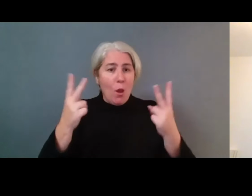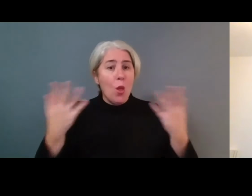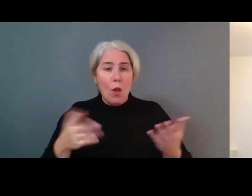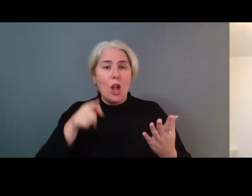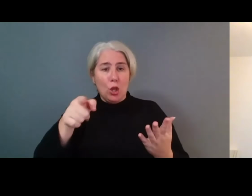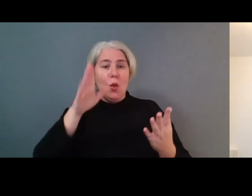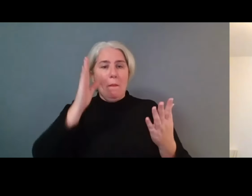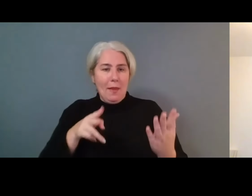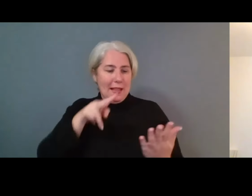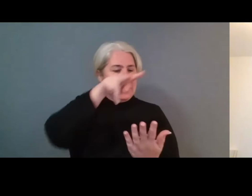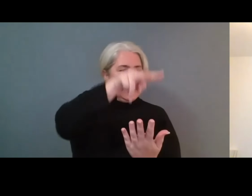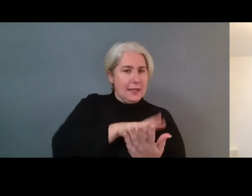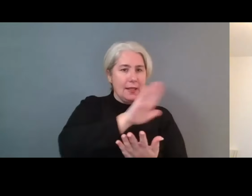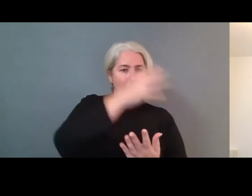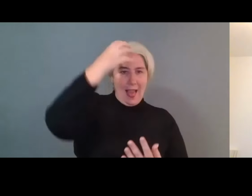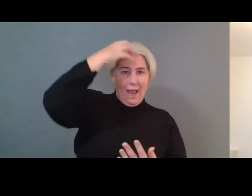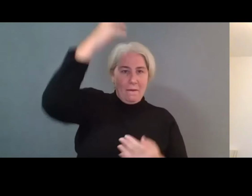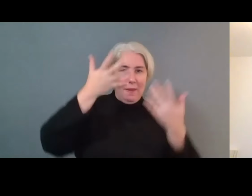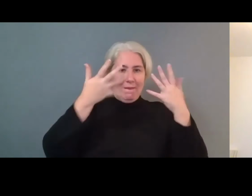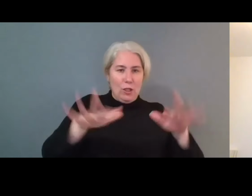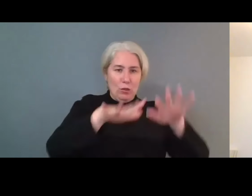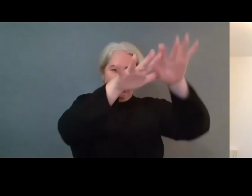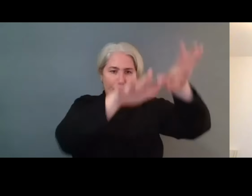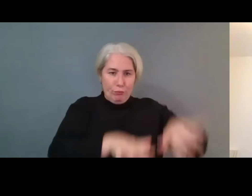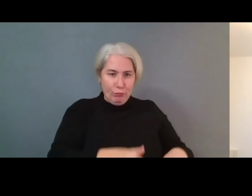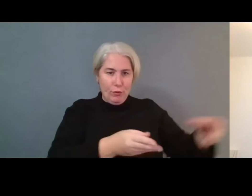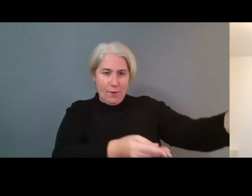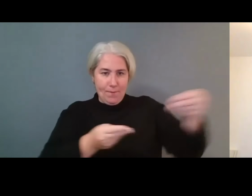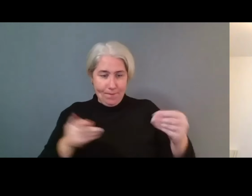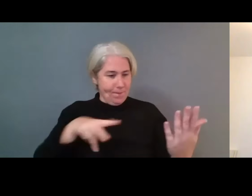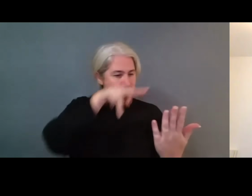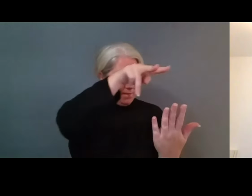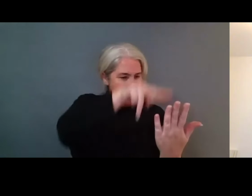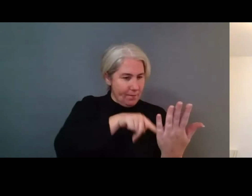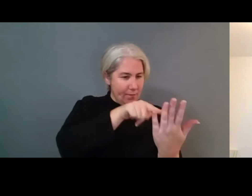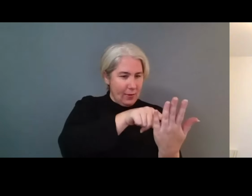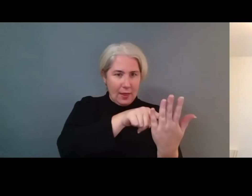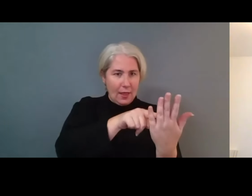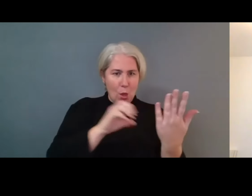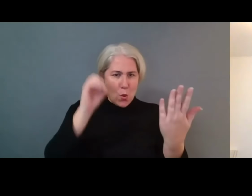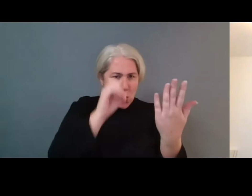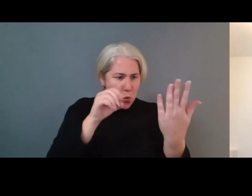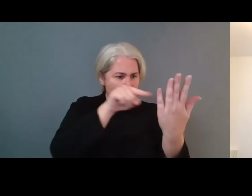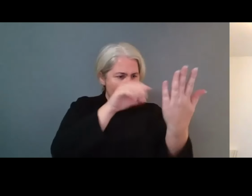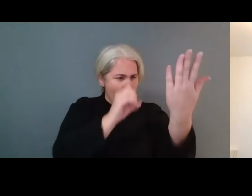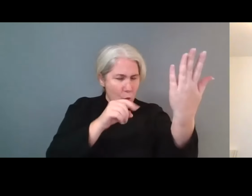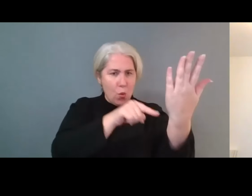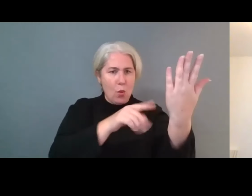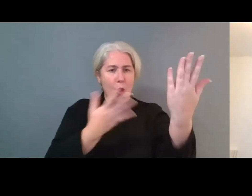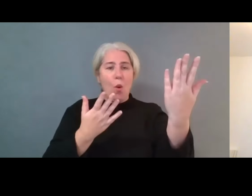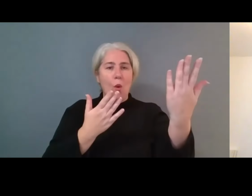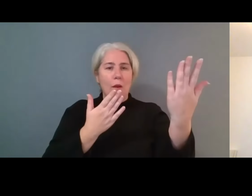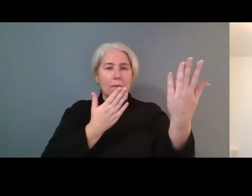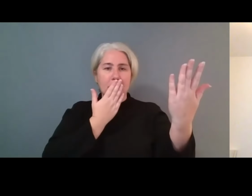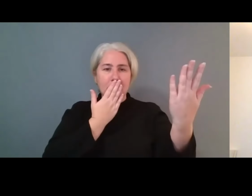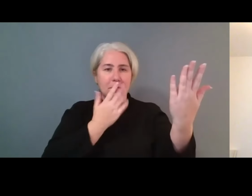key issues that the government failed to address or stated